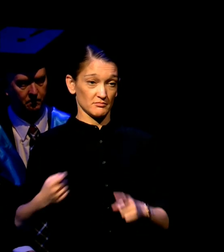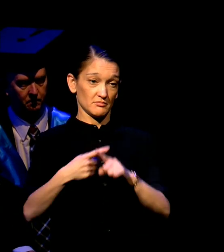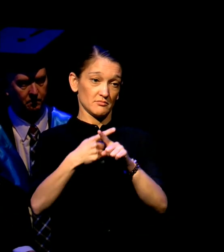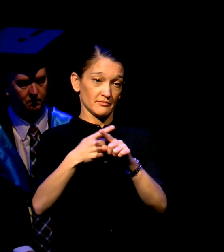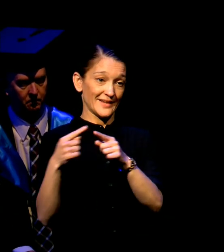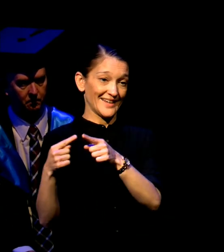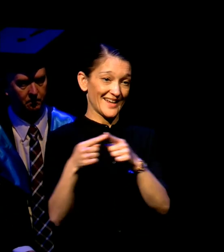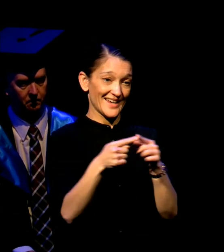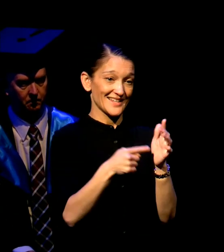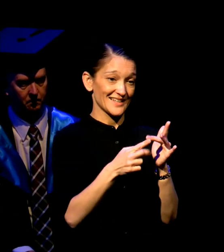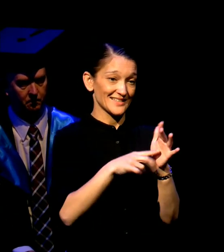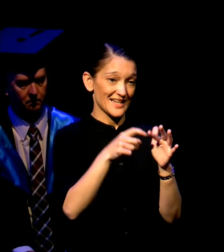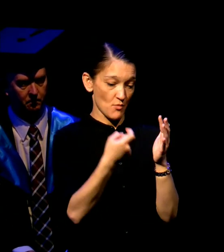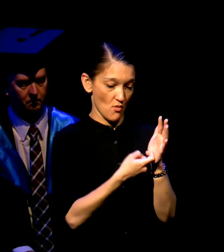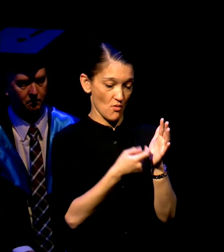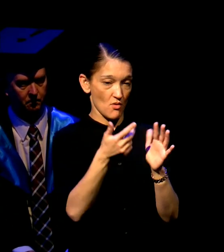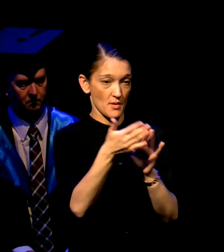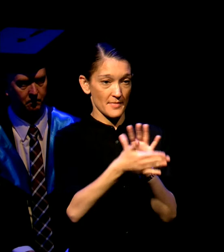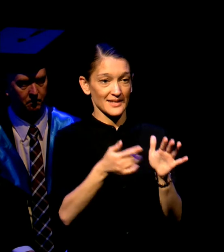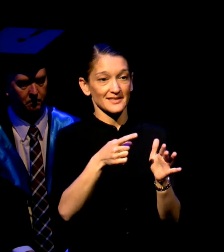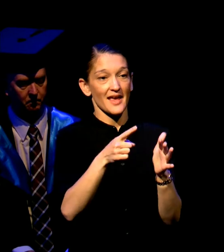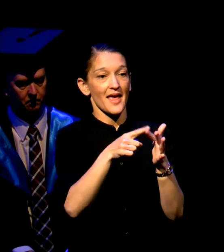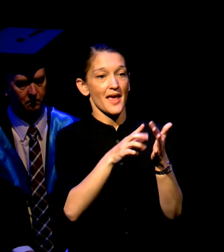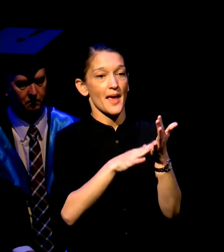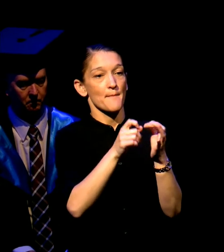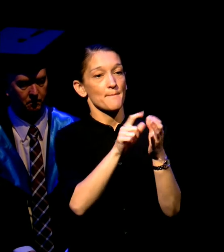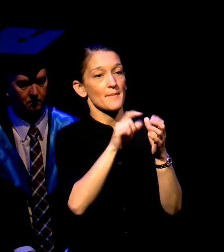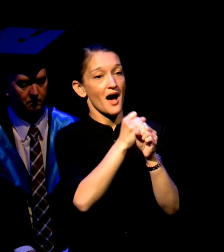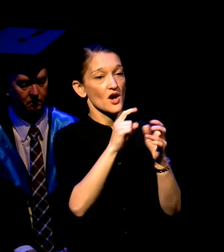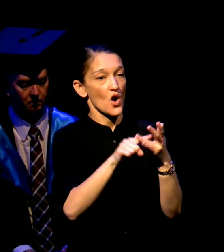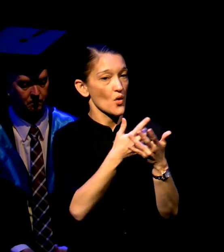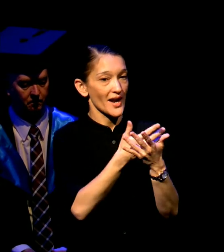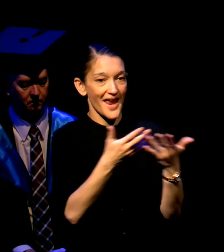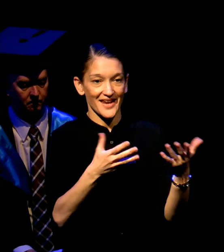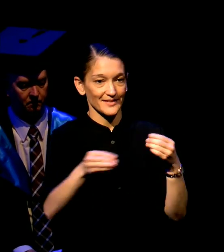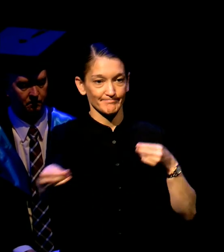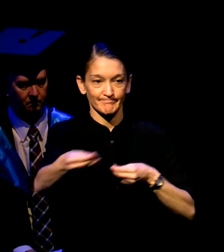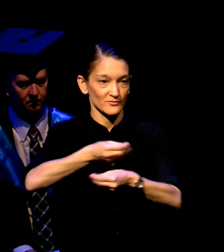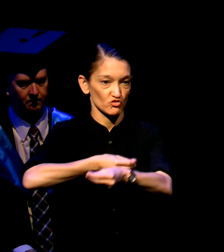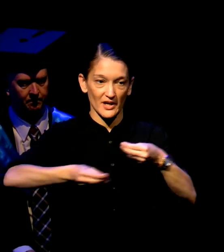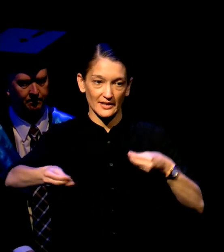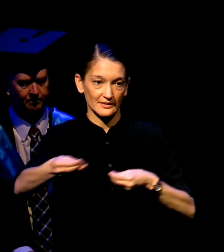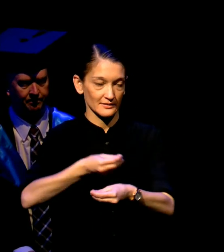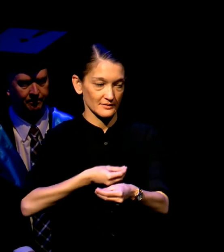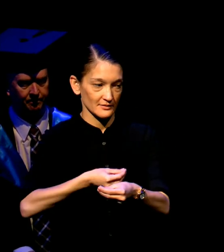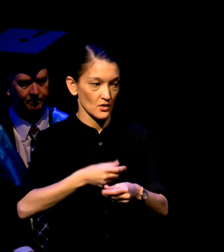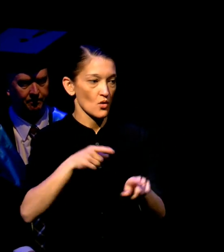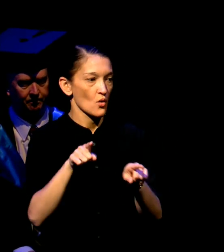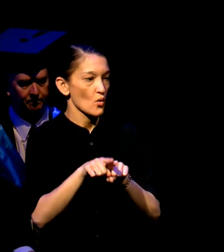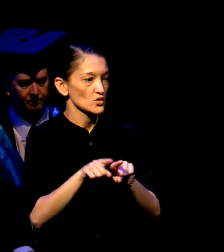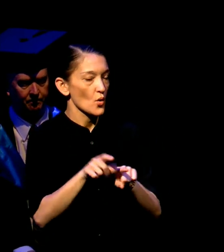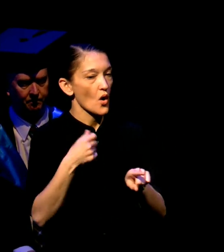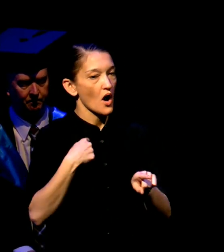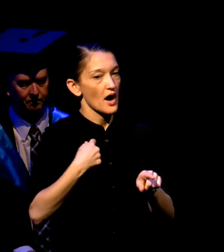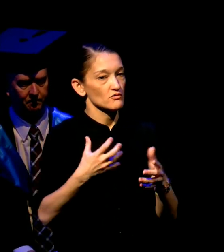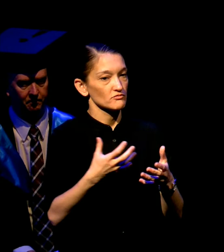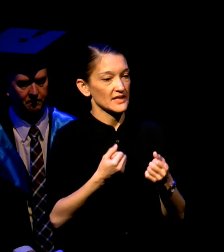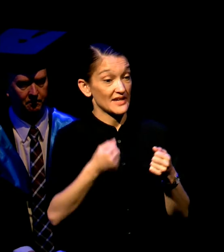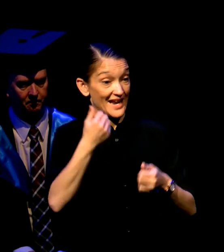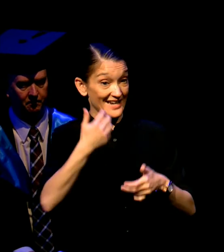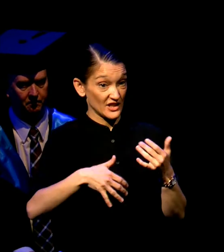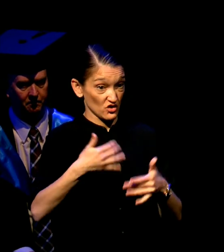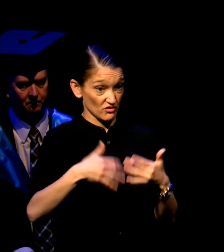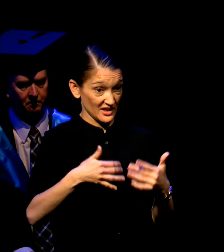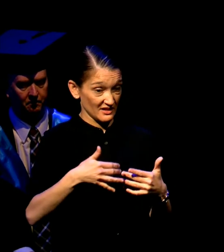an embargo all of a sudden on Indonesian imports. This, coupled with a motor scooter injury, meant that